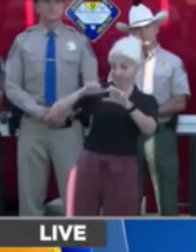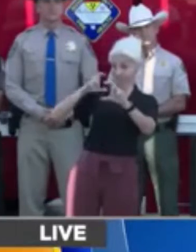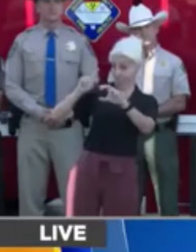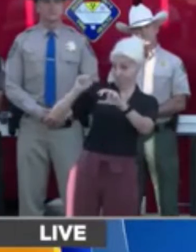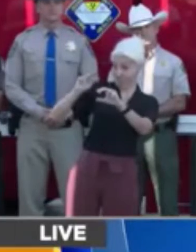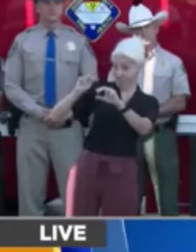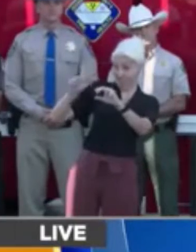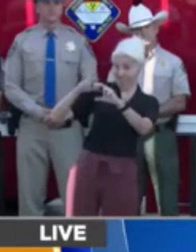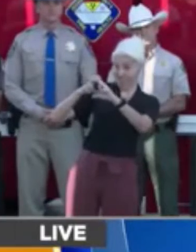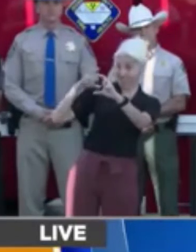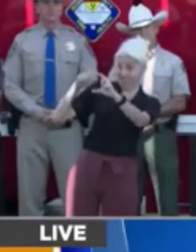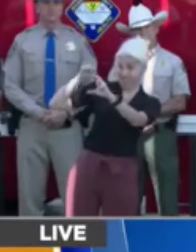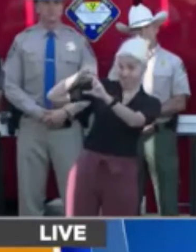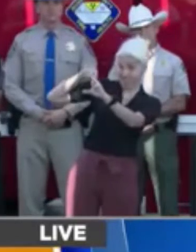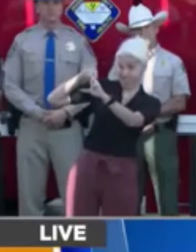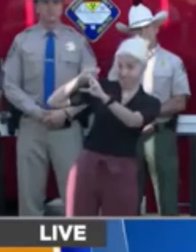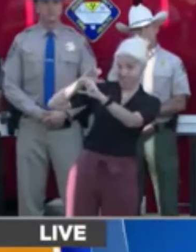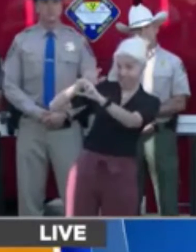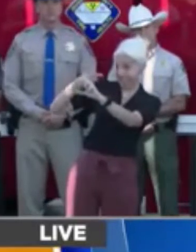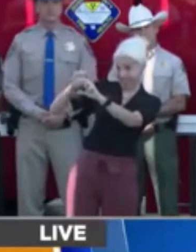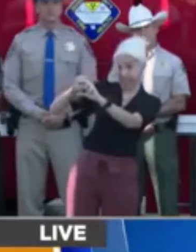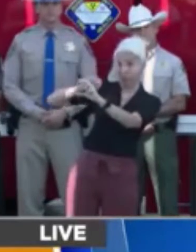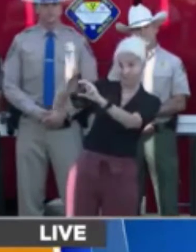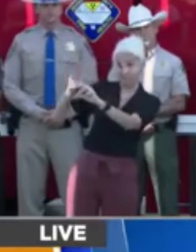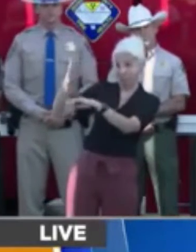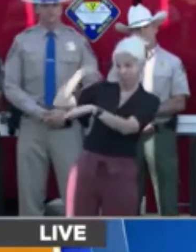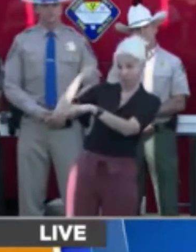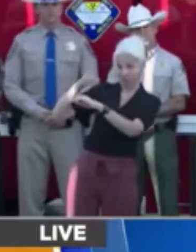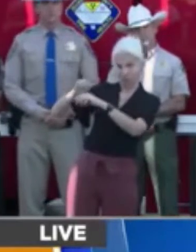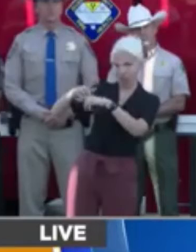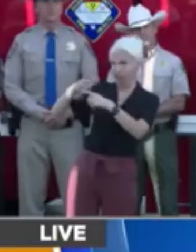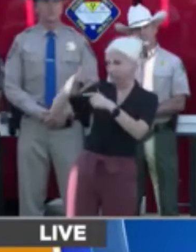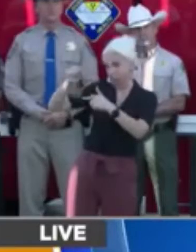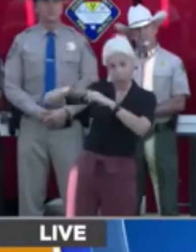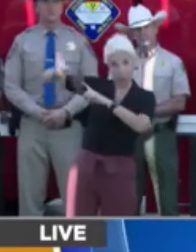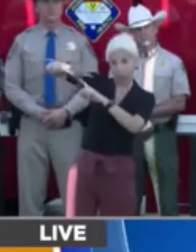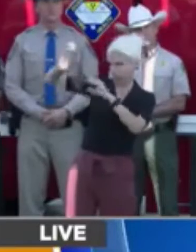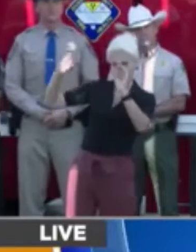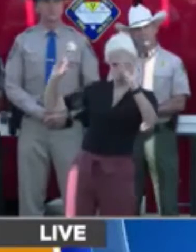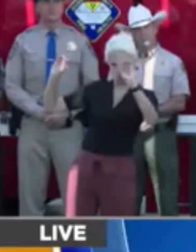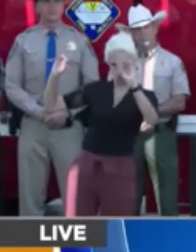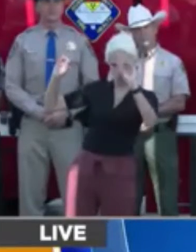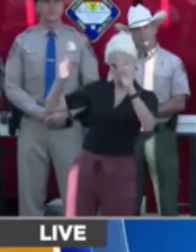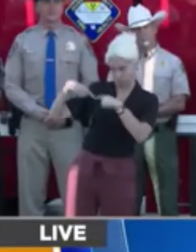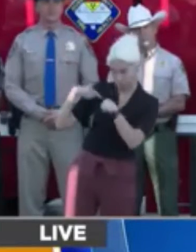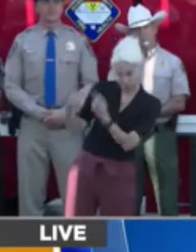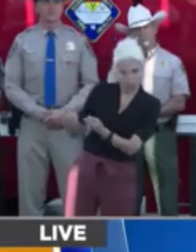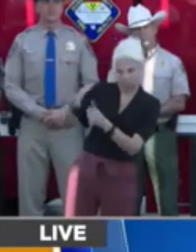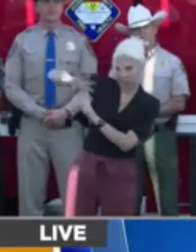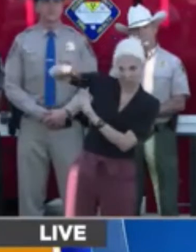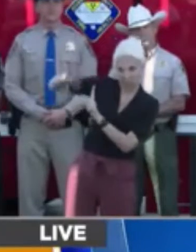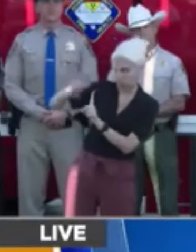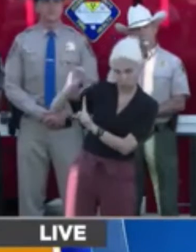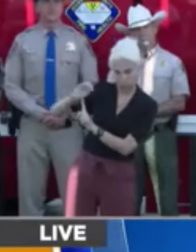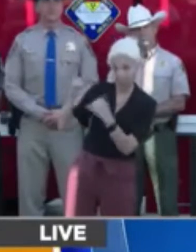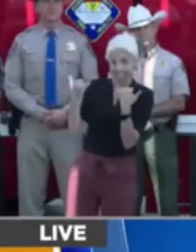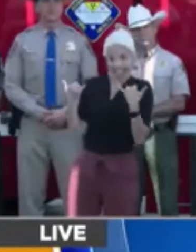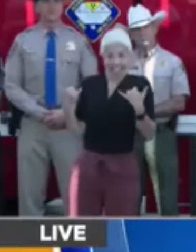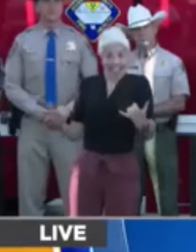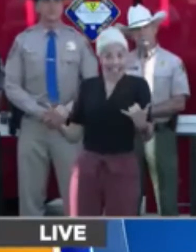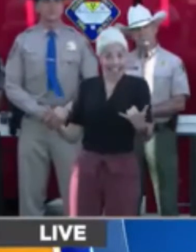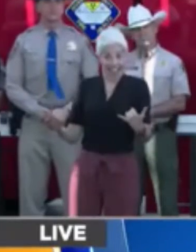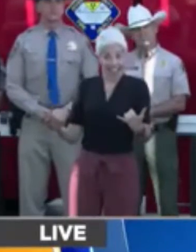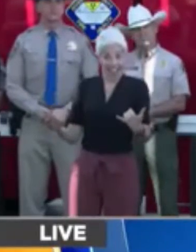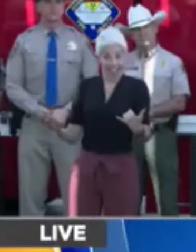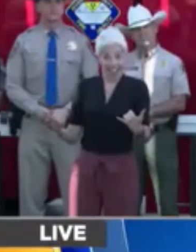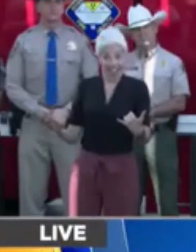off gas last night. We have not had any further off gases from it, and currently we are doing a